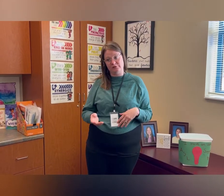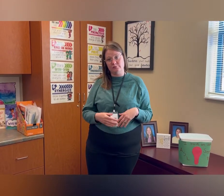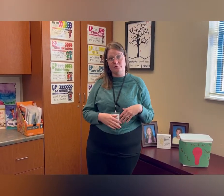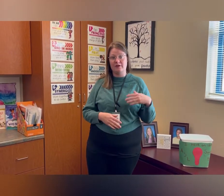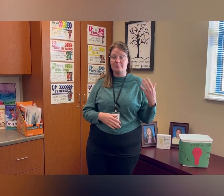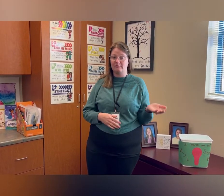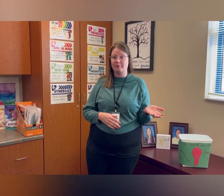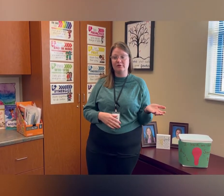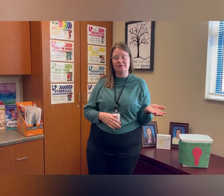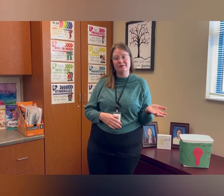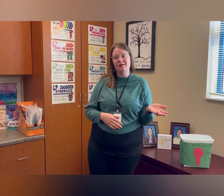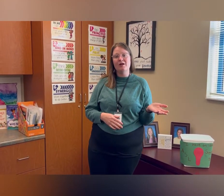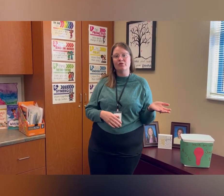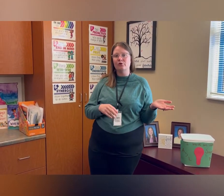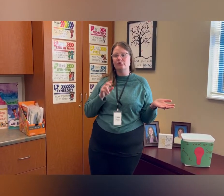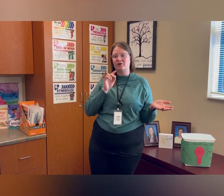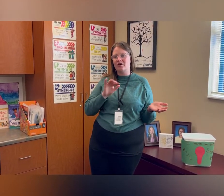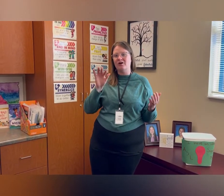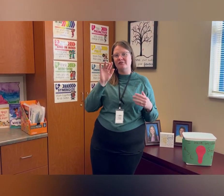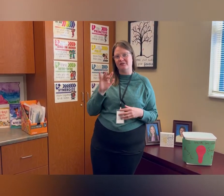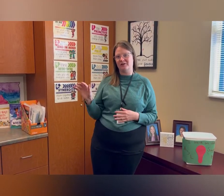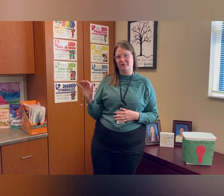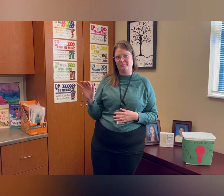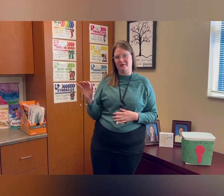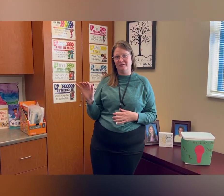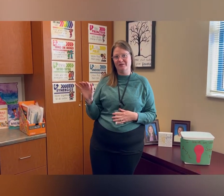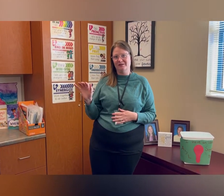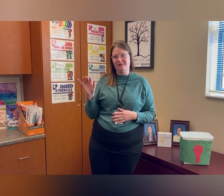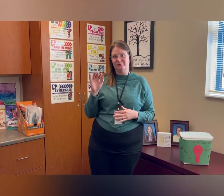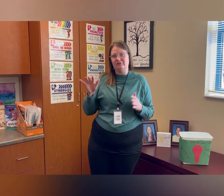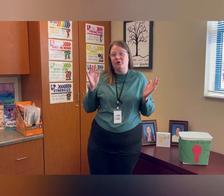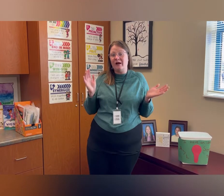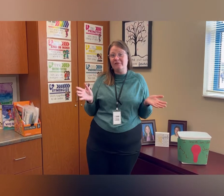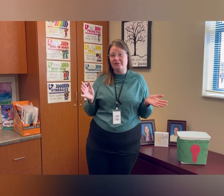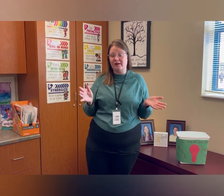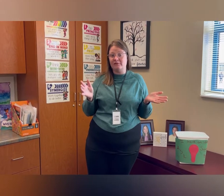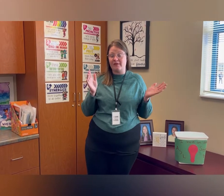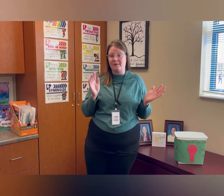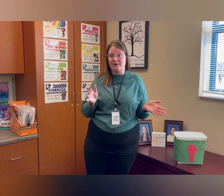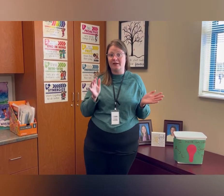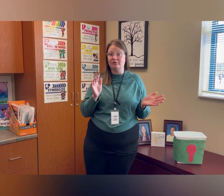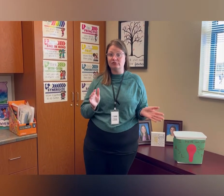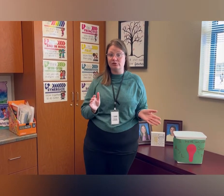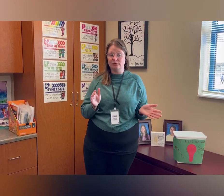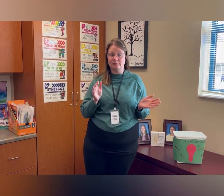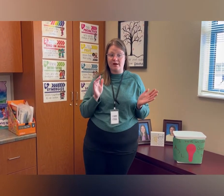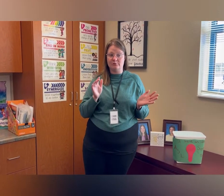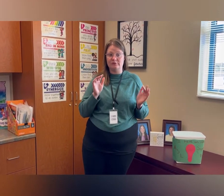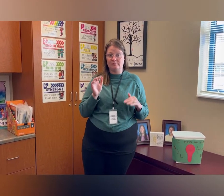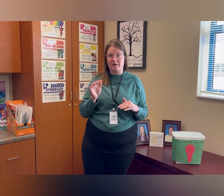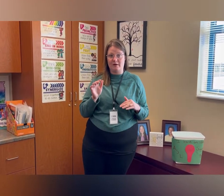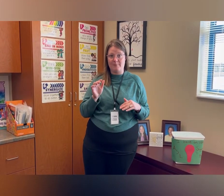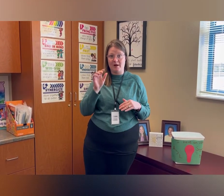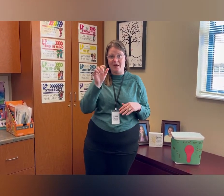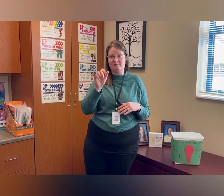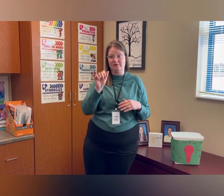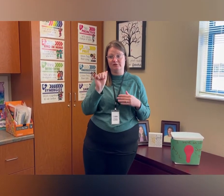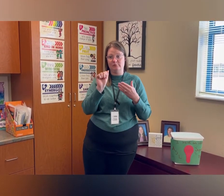school, the name of a person, those are all fingerspelled. So I don't have a sign for that, but I can show you how to spell it. I'm gonna have Miss Dewan kind